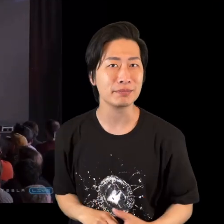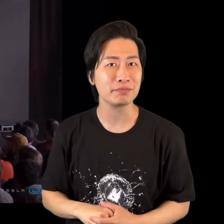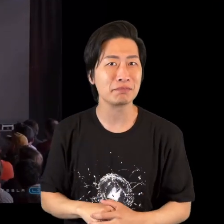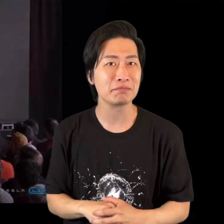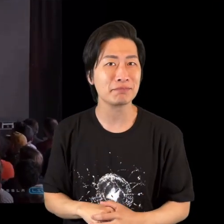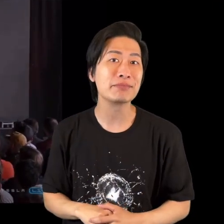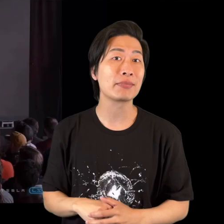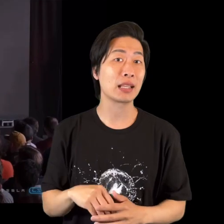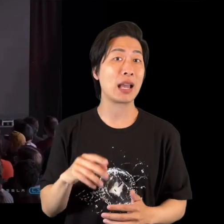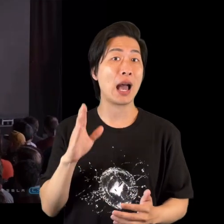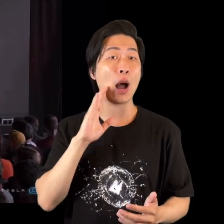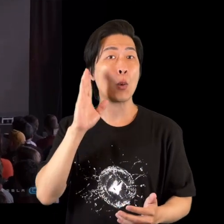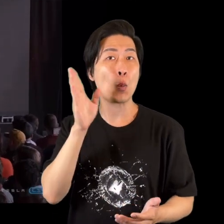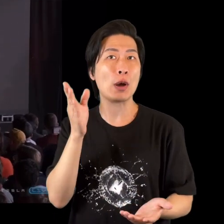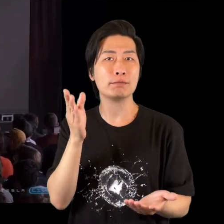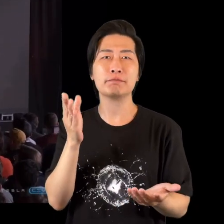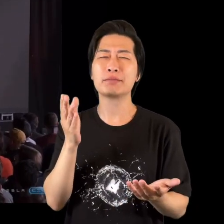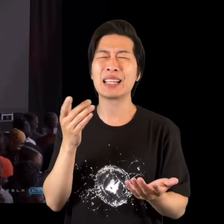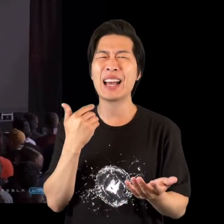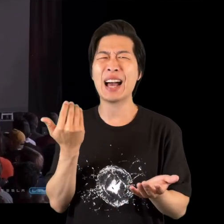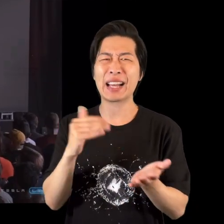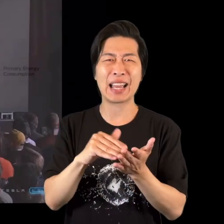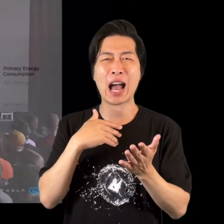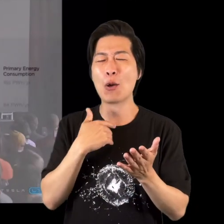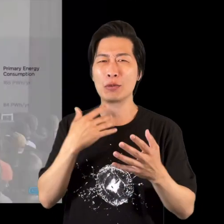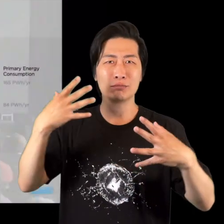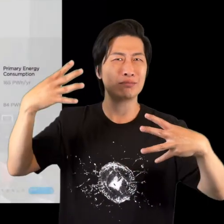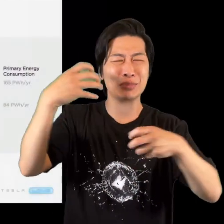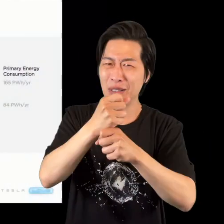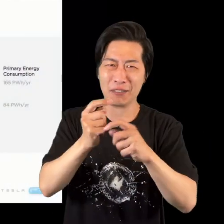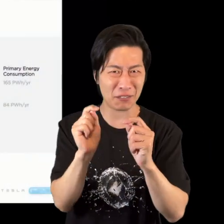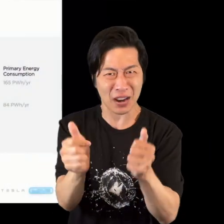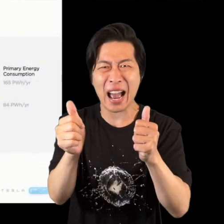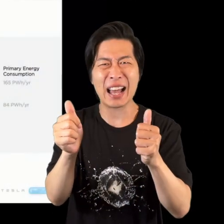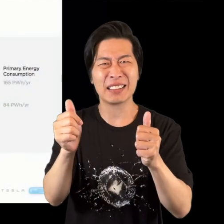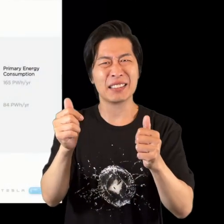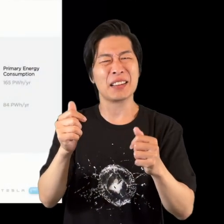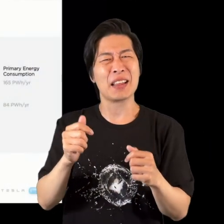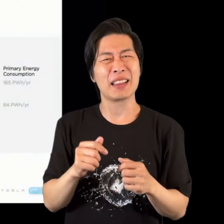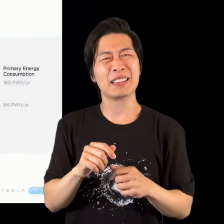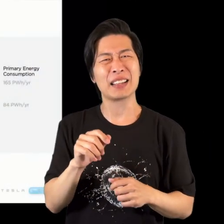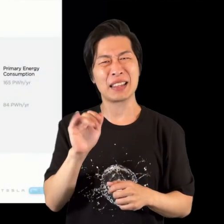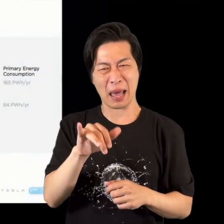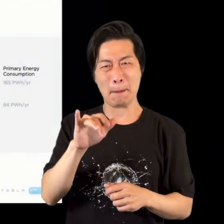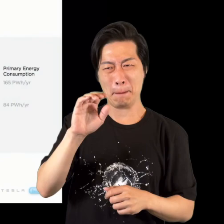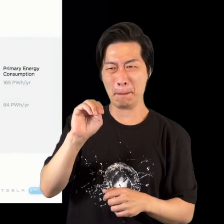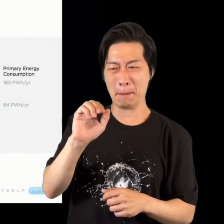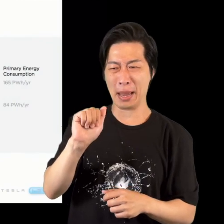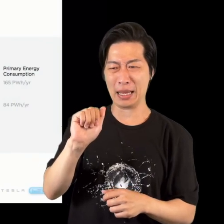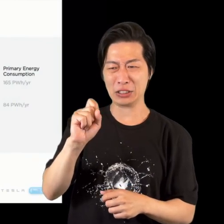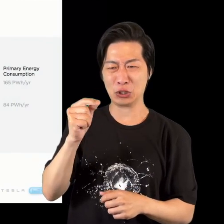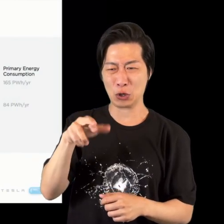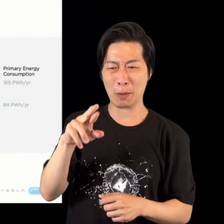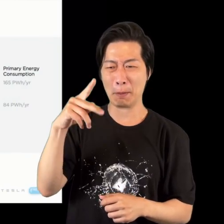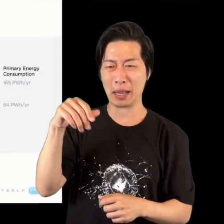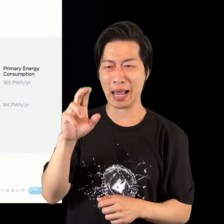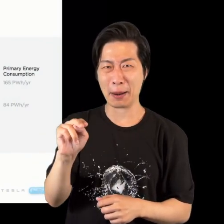So I'll kind of rush through a recap of the Master Plan Part 3,